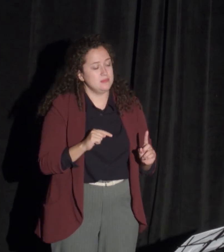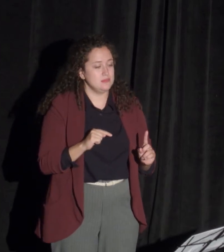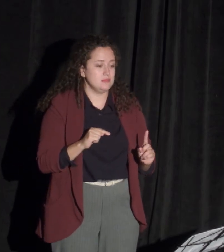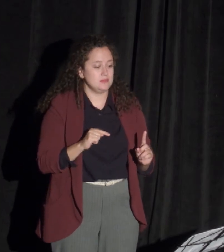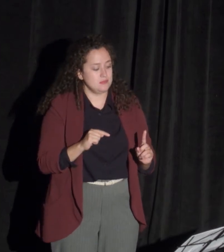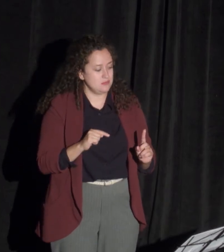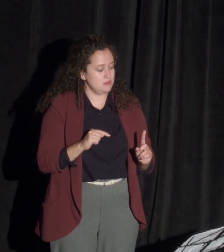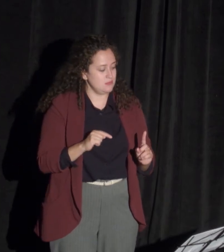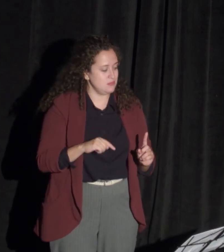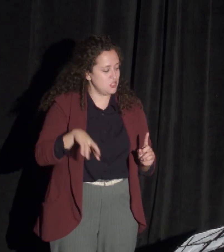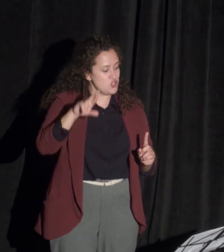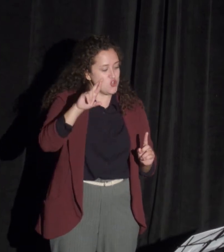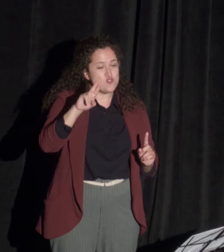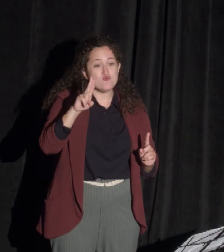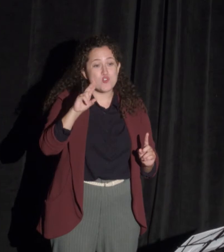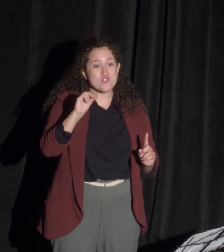Roshi Chen. Woo!